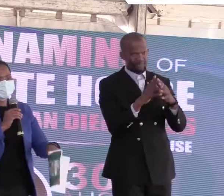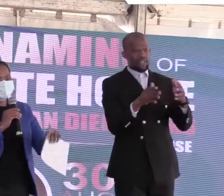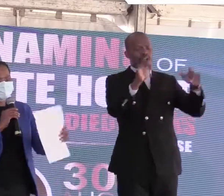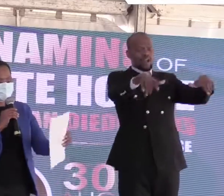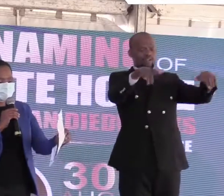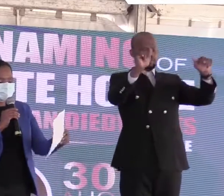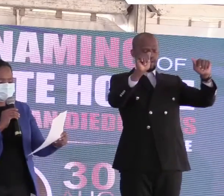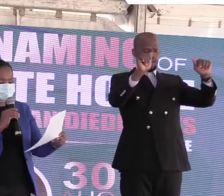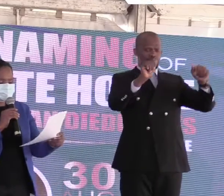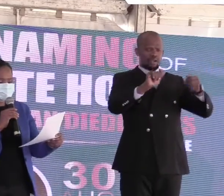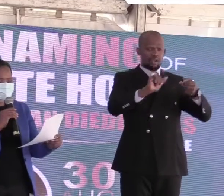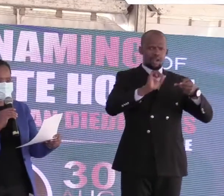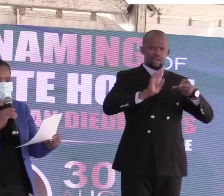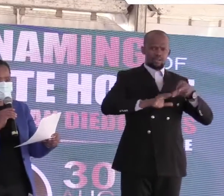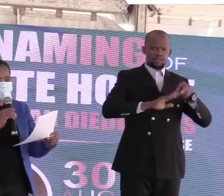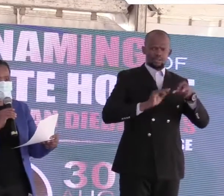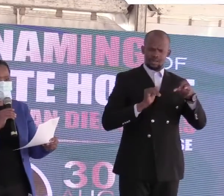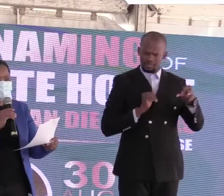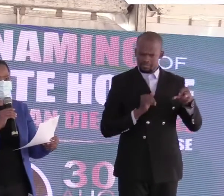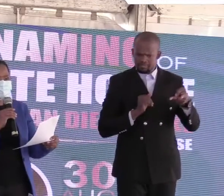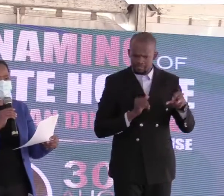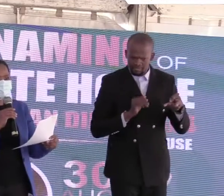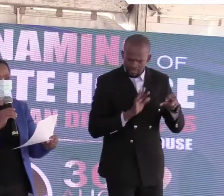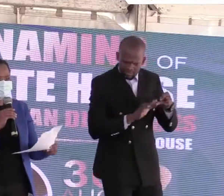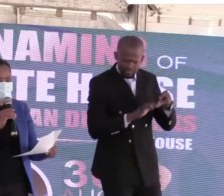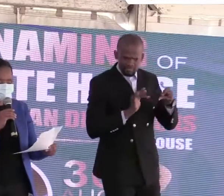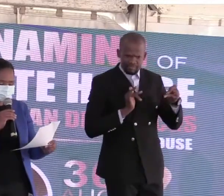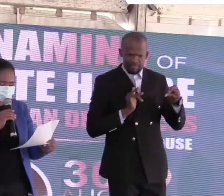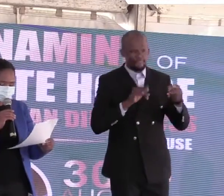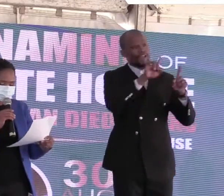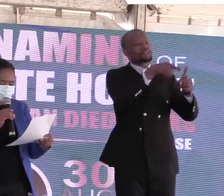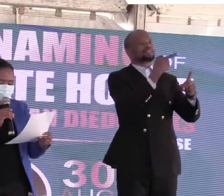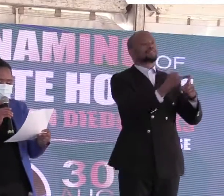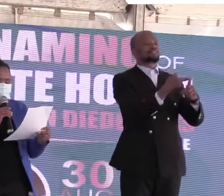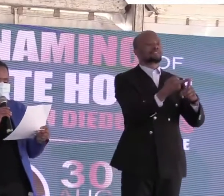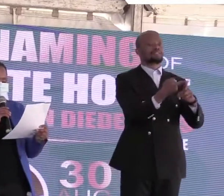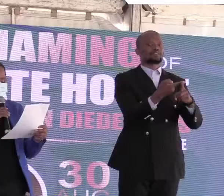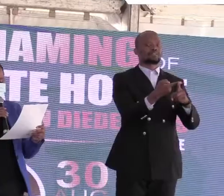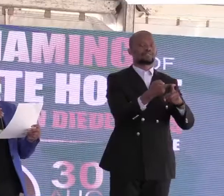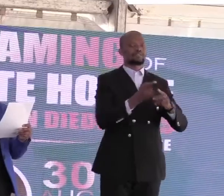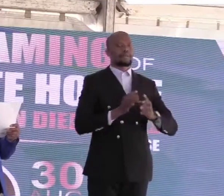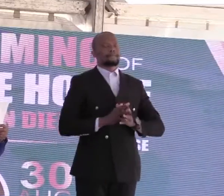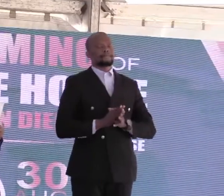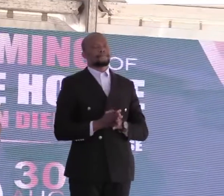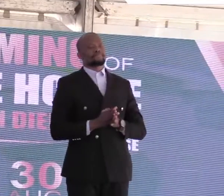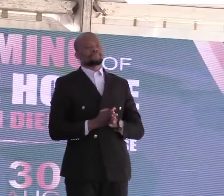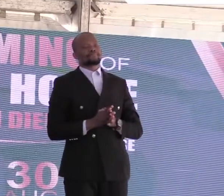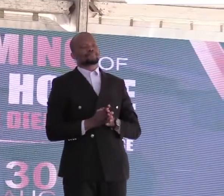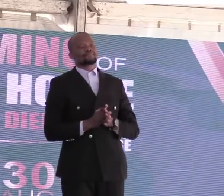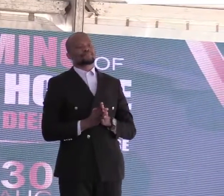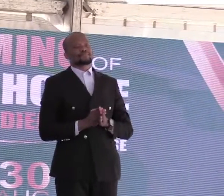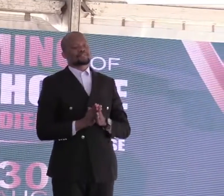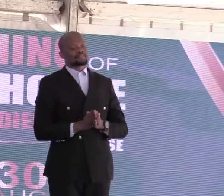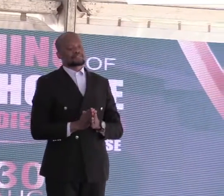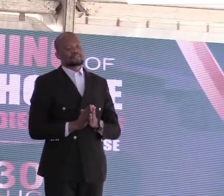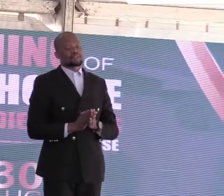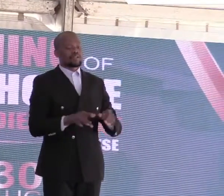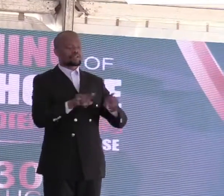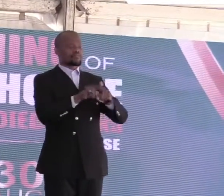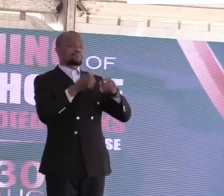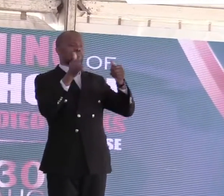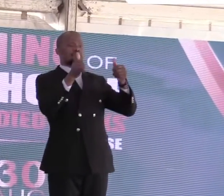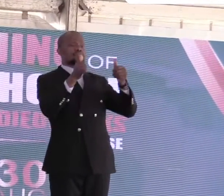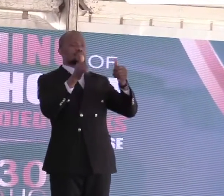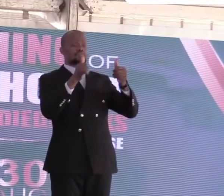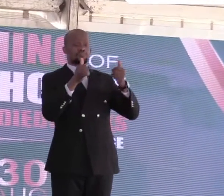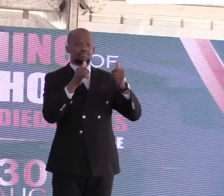legislature as well as the executive, and as a great stakeholder,